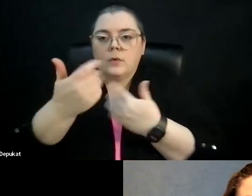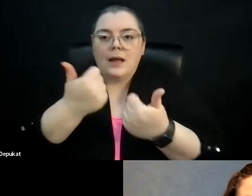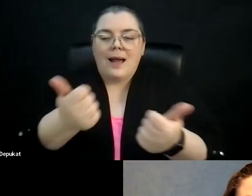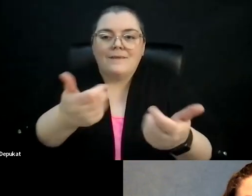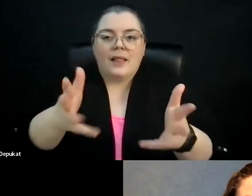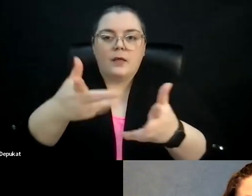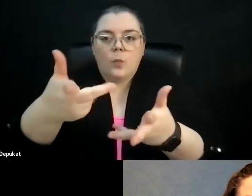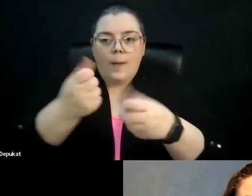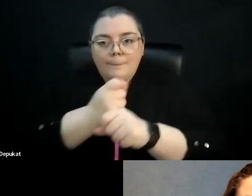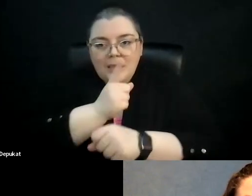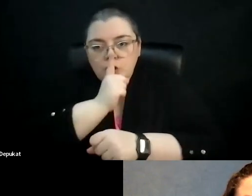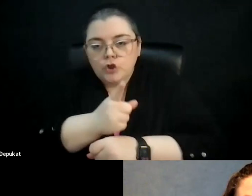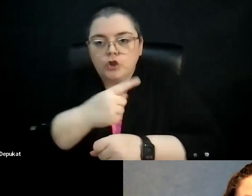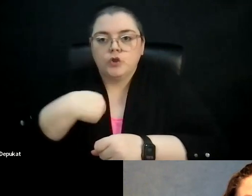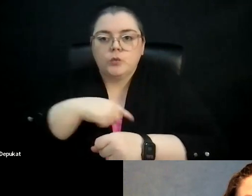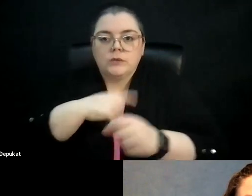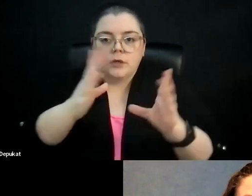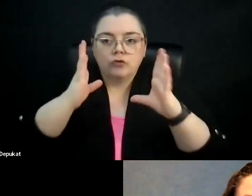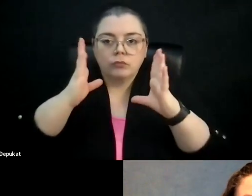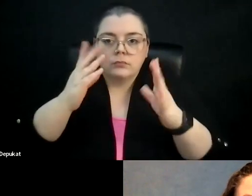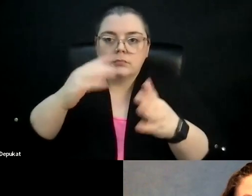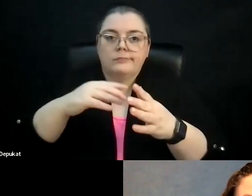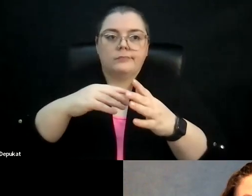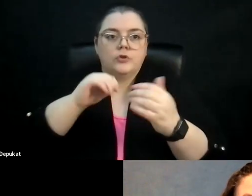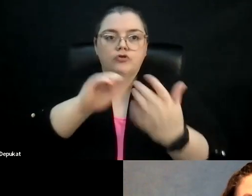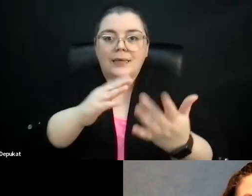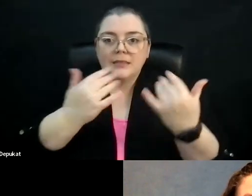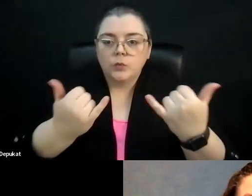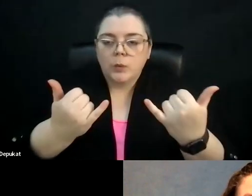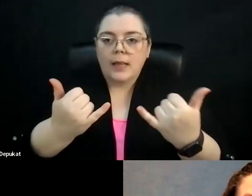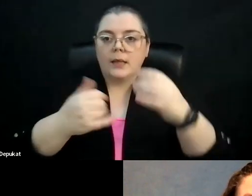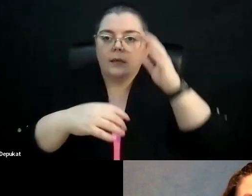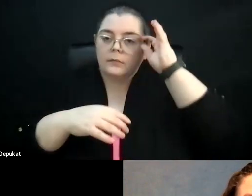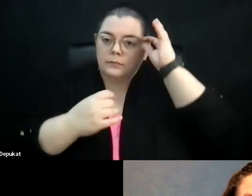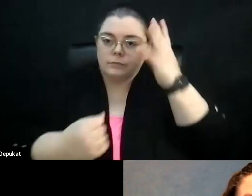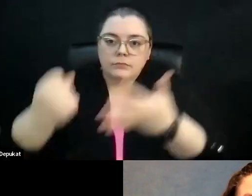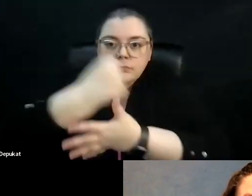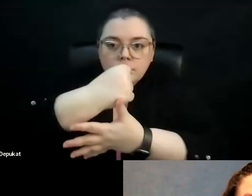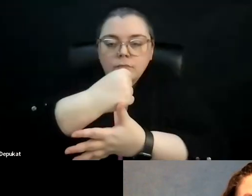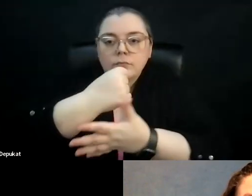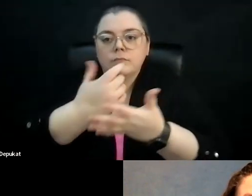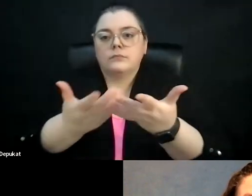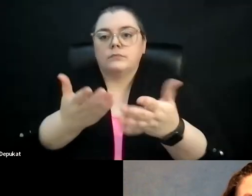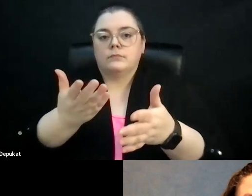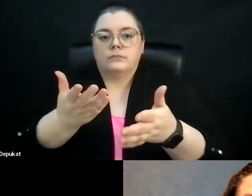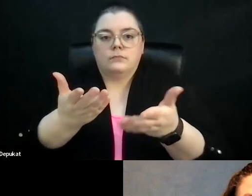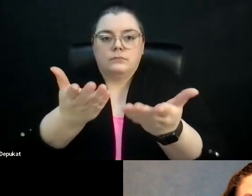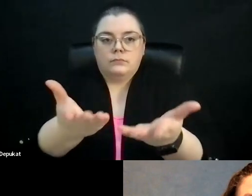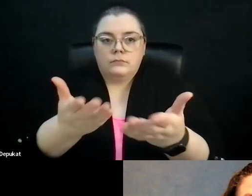so anything that you want to make sure that we pay attention to tonight or address immediately, we can prioritize